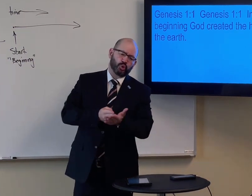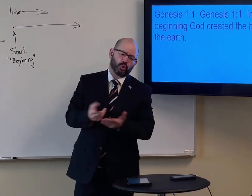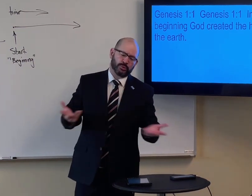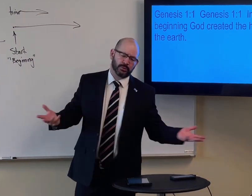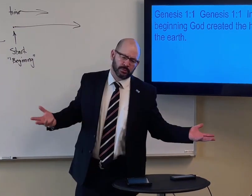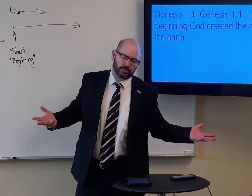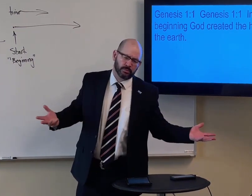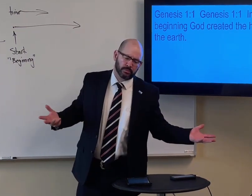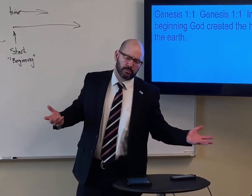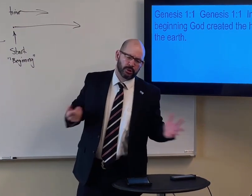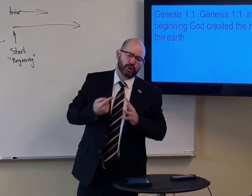it's okay.